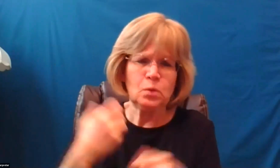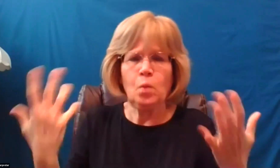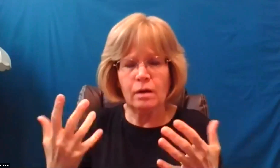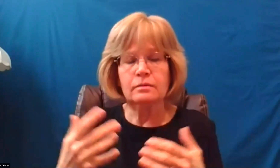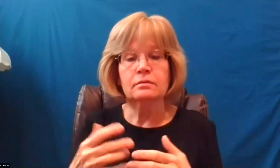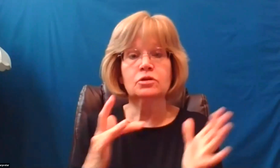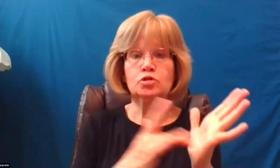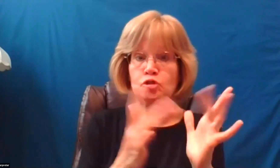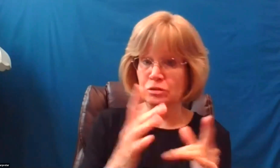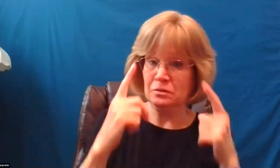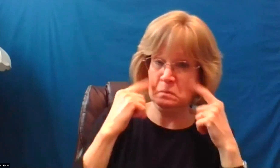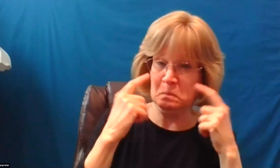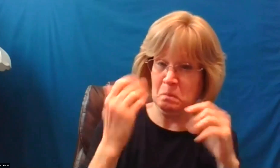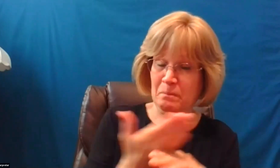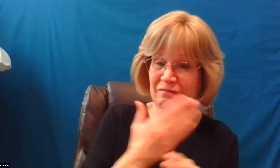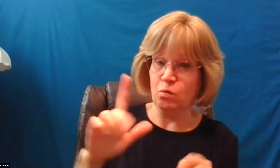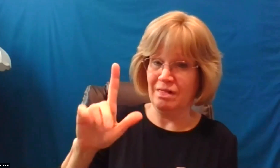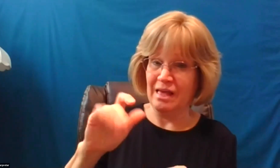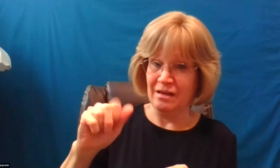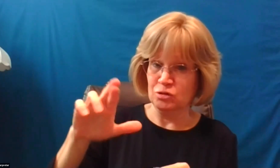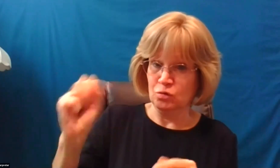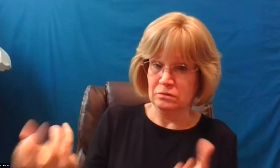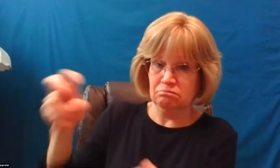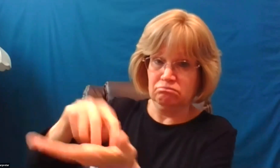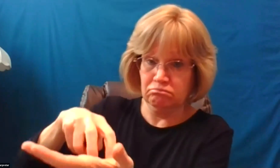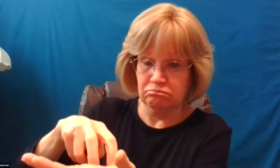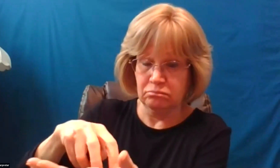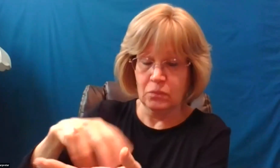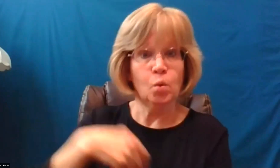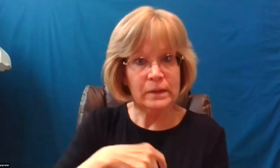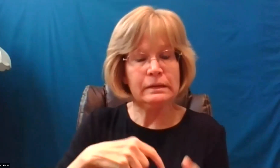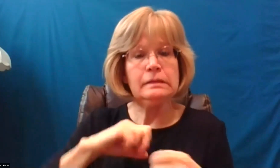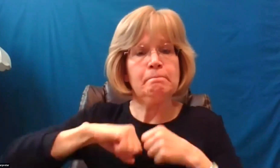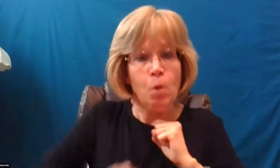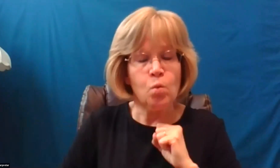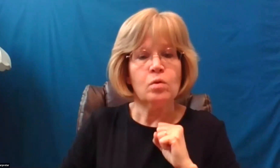Jesus wept before raising Lazarus. We're in good company when we mourn too.